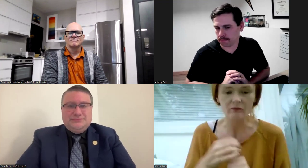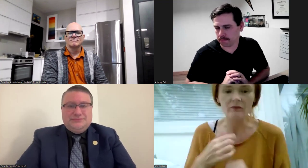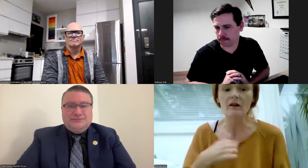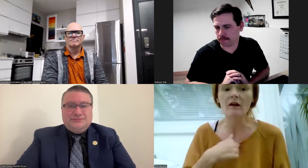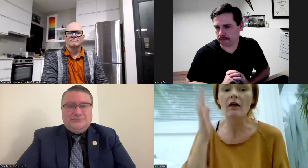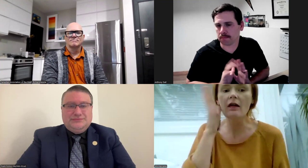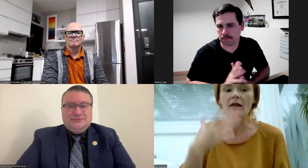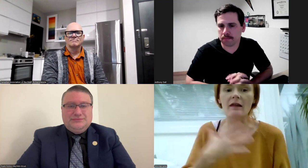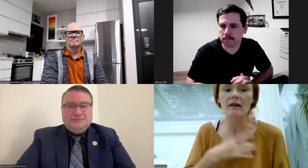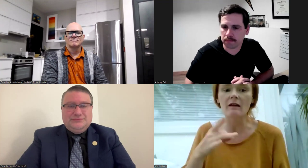You're still frozen.